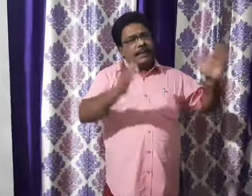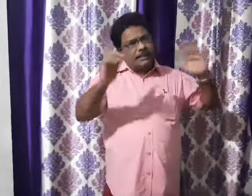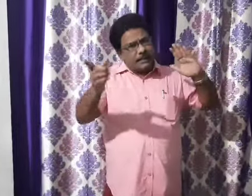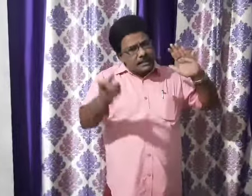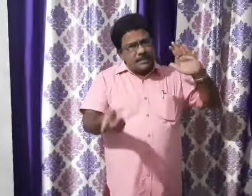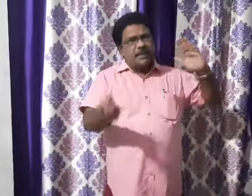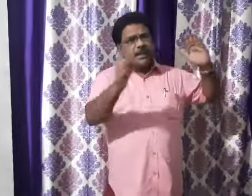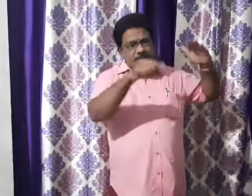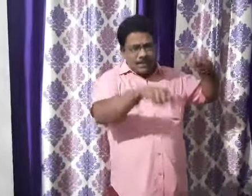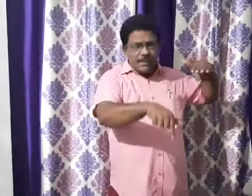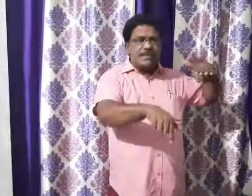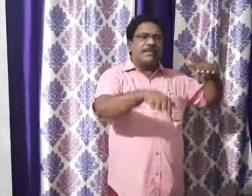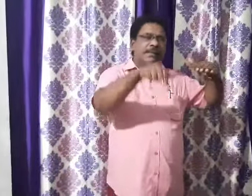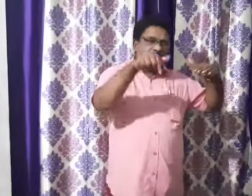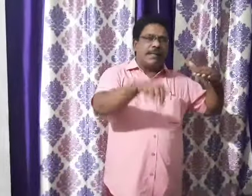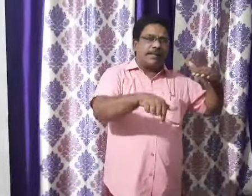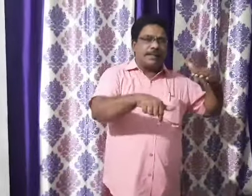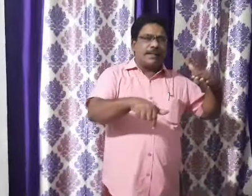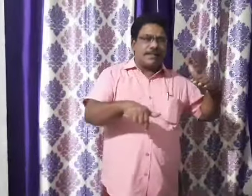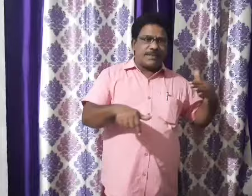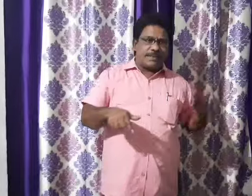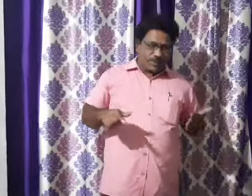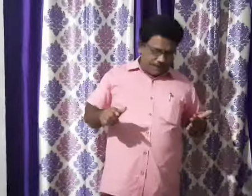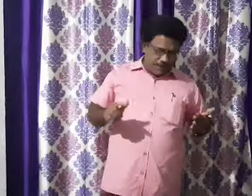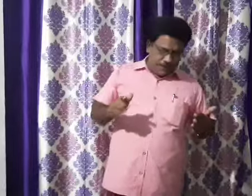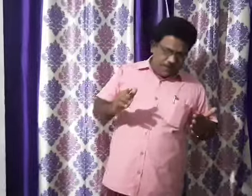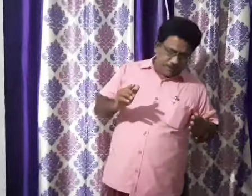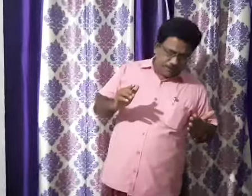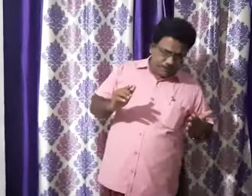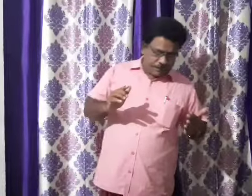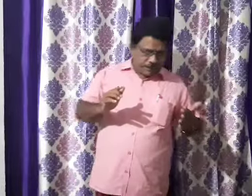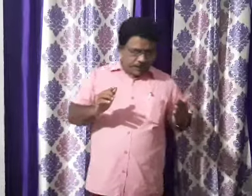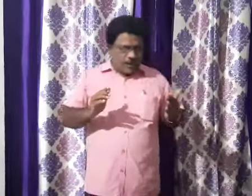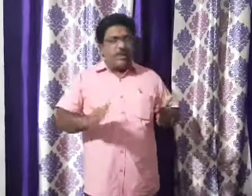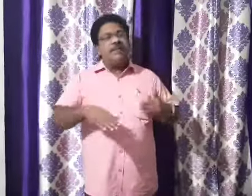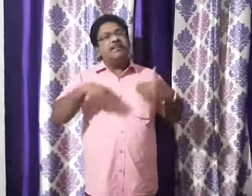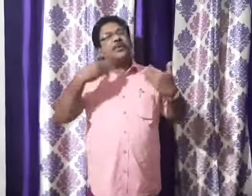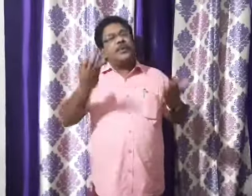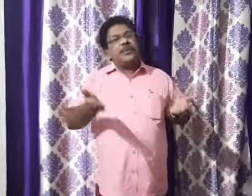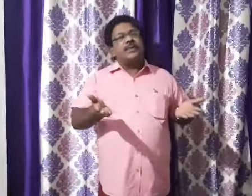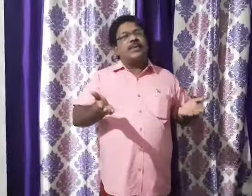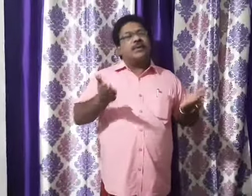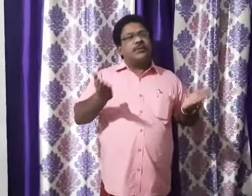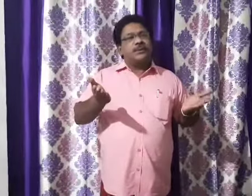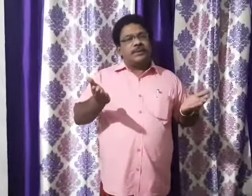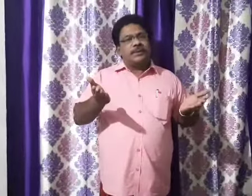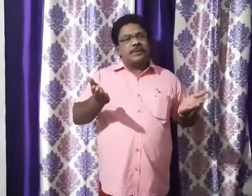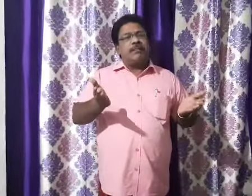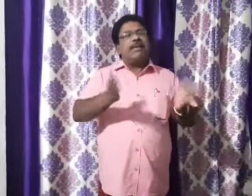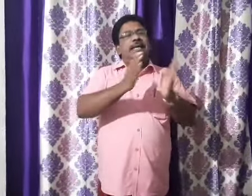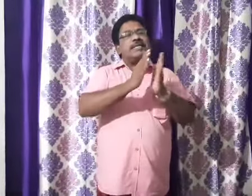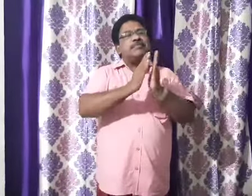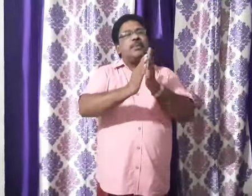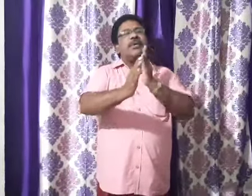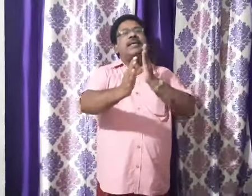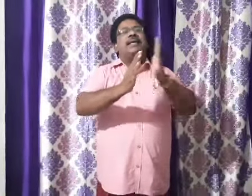9th class as well as in 10th class. Okay? When we produce a good or exploiting